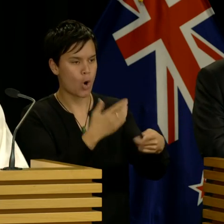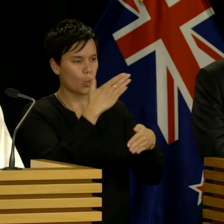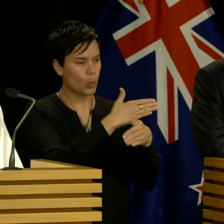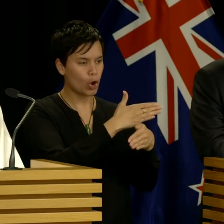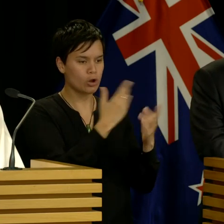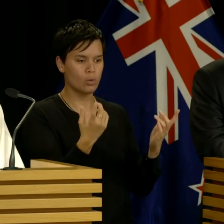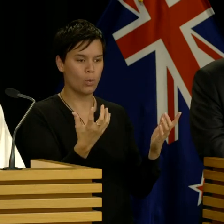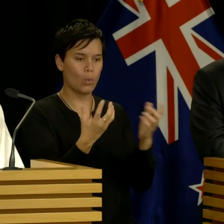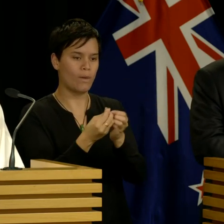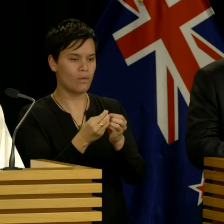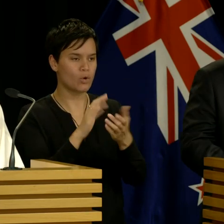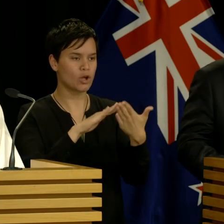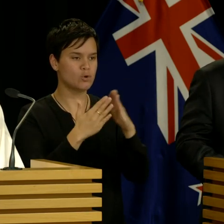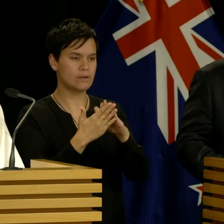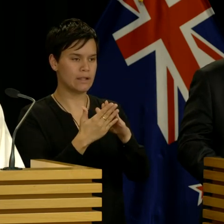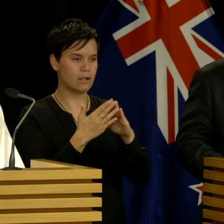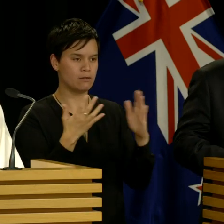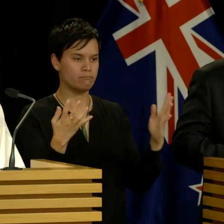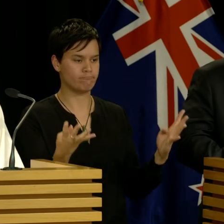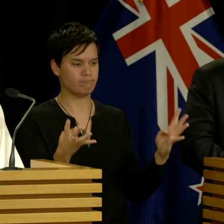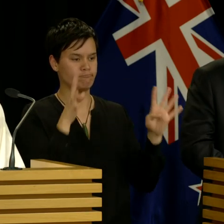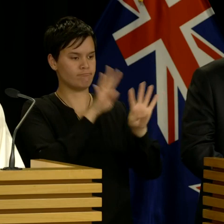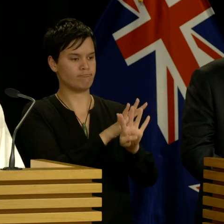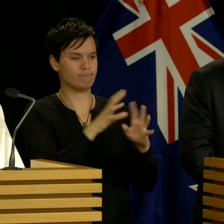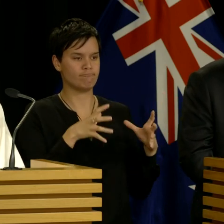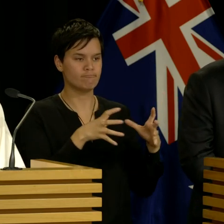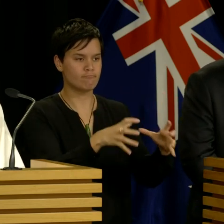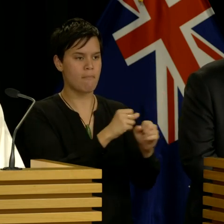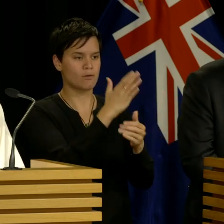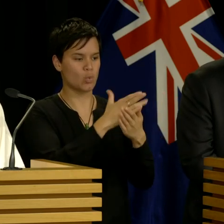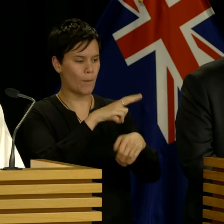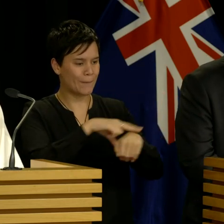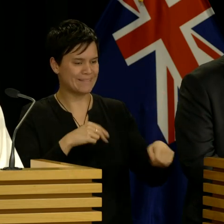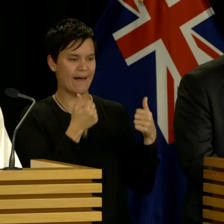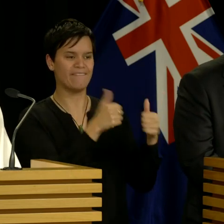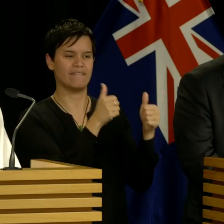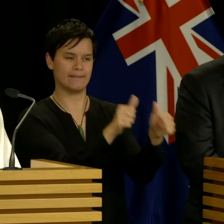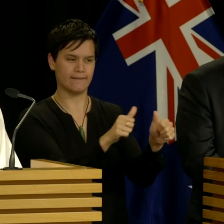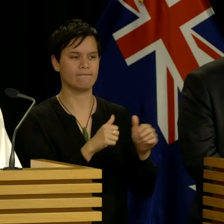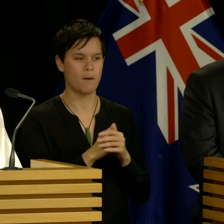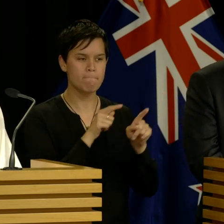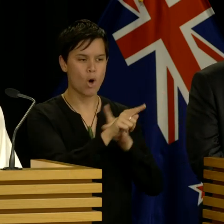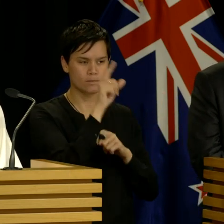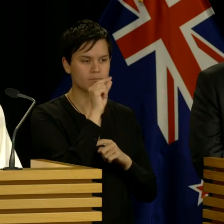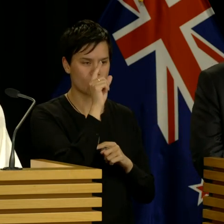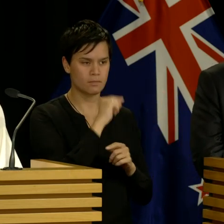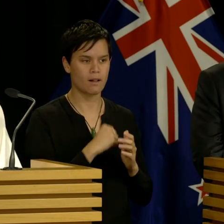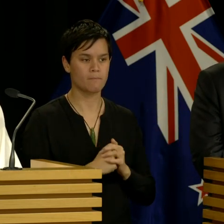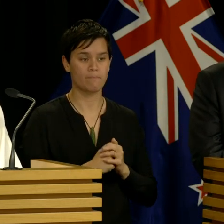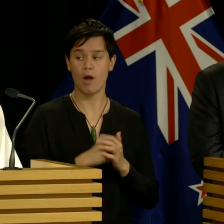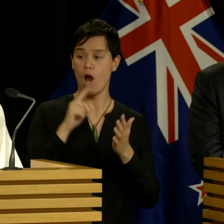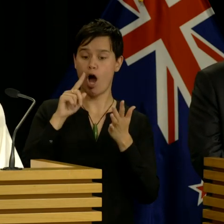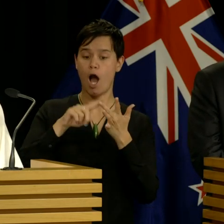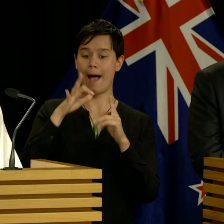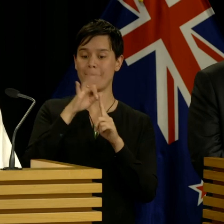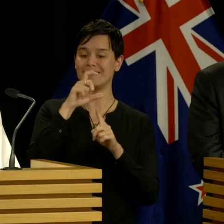alongside the community to make sure that we have the most effective police force possible. The IPCA investigation, and was the IPCA investigation